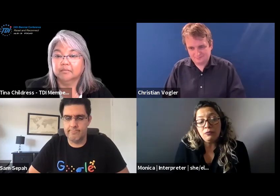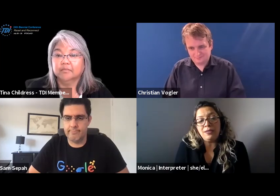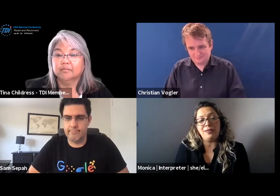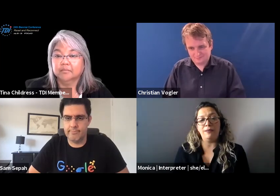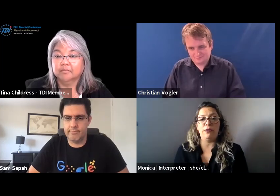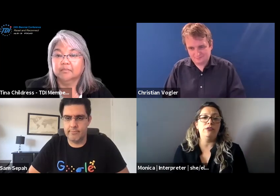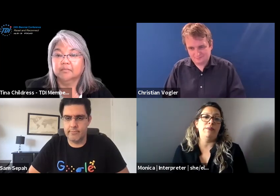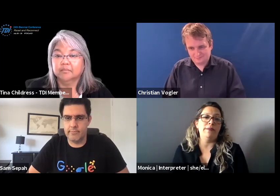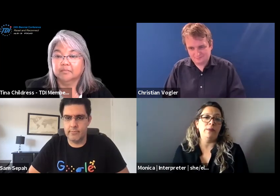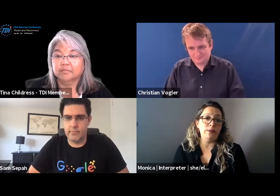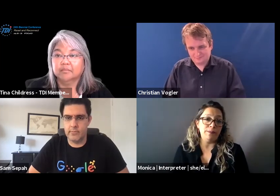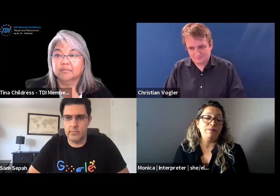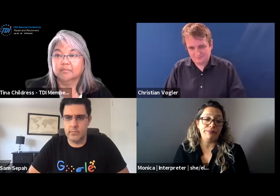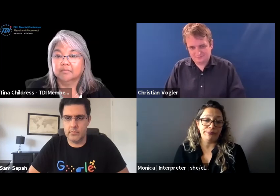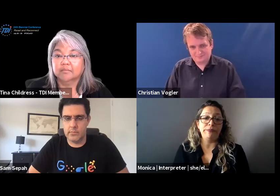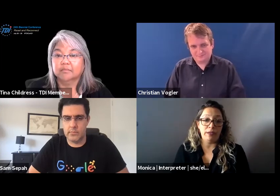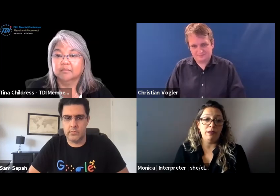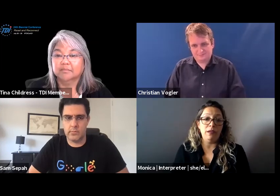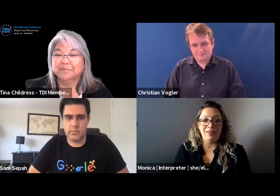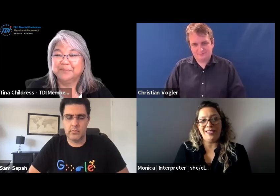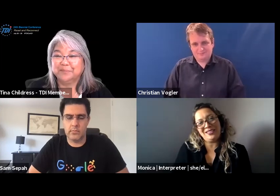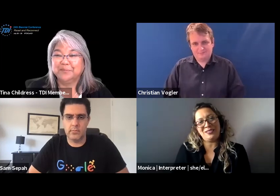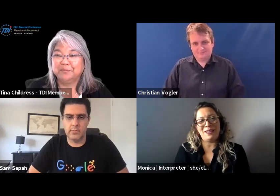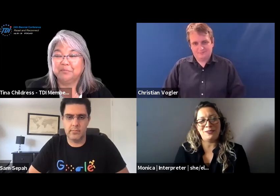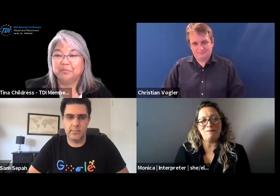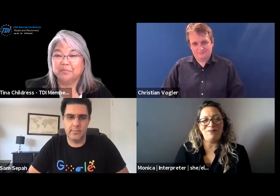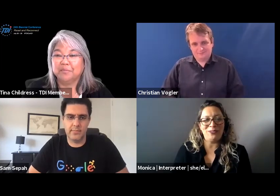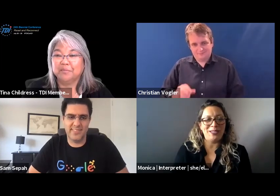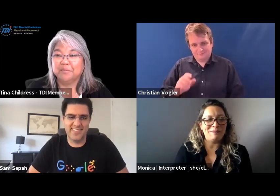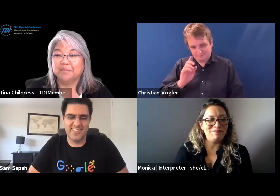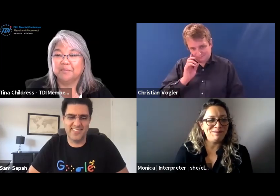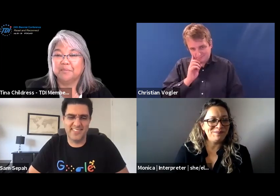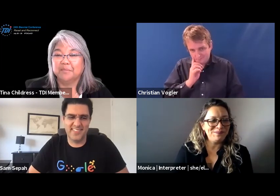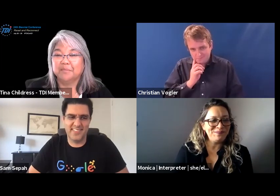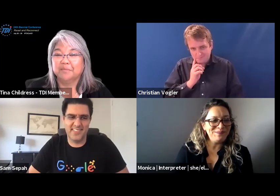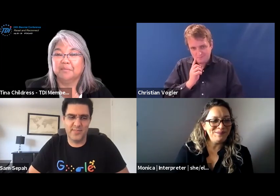imagine that it would be the same for other deafblind folks. That's just my little 2 cents.